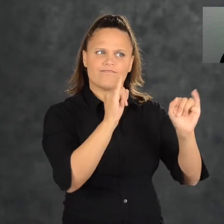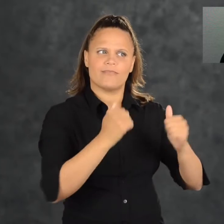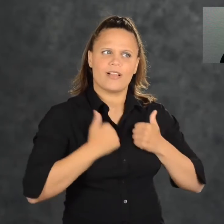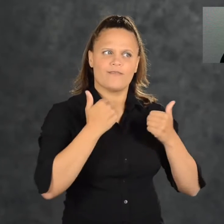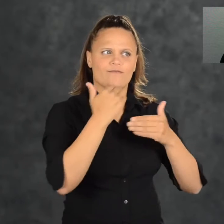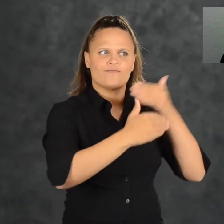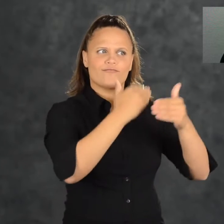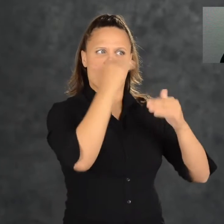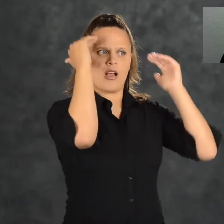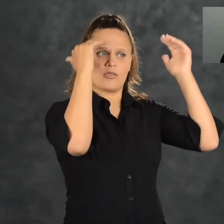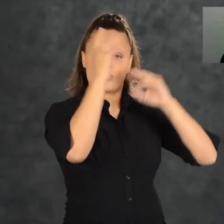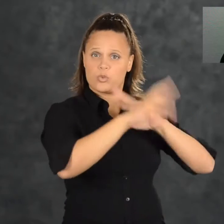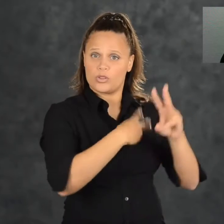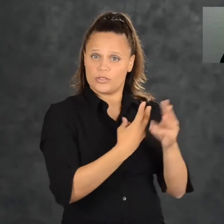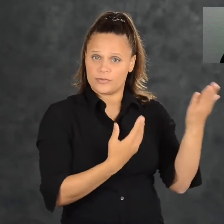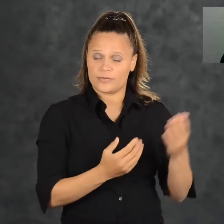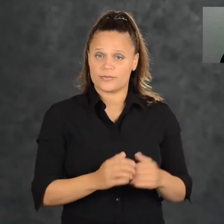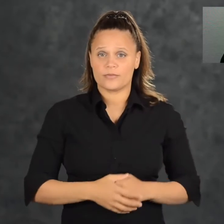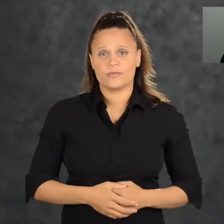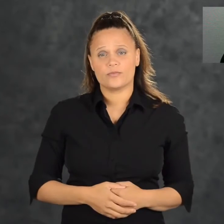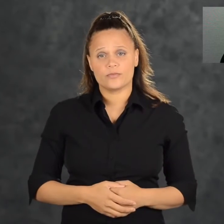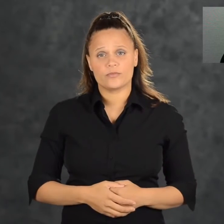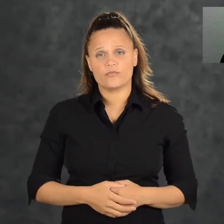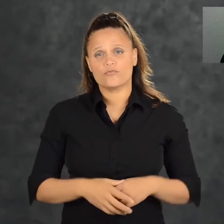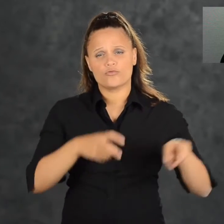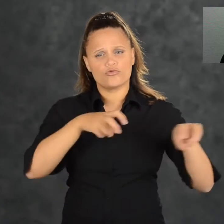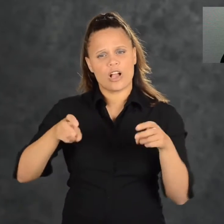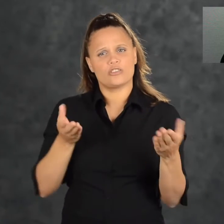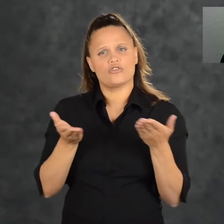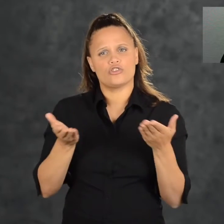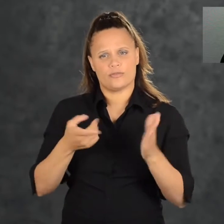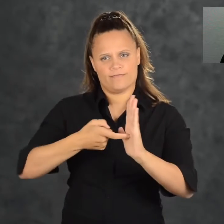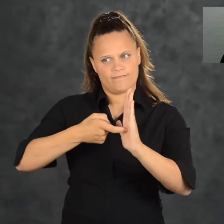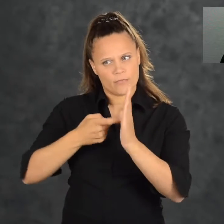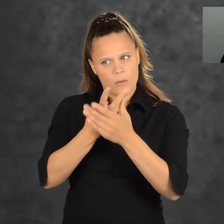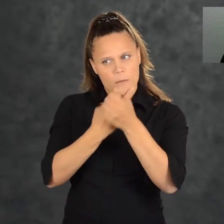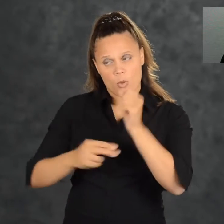This is designed to help special education students transition into the adult world.